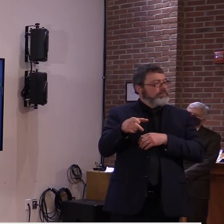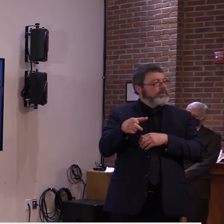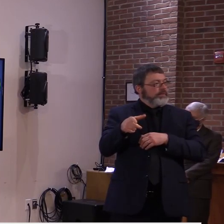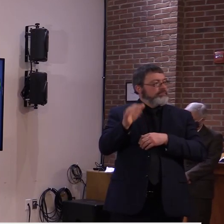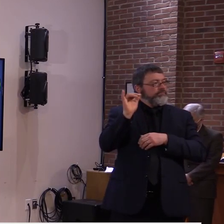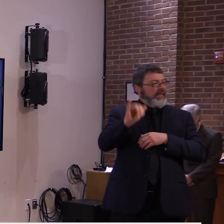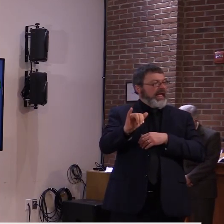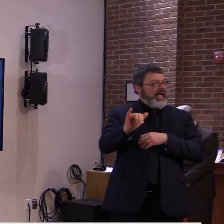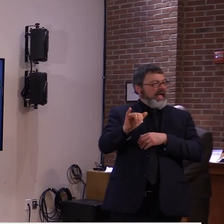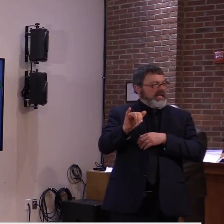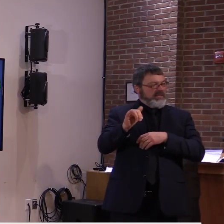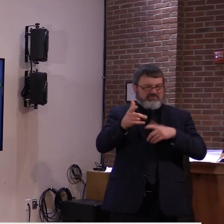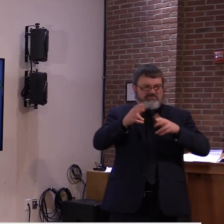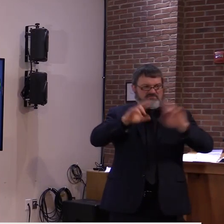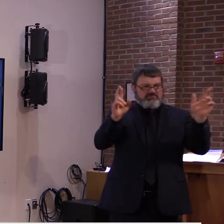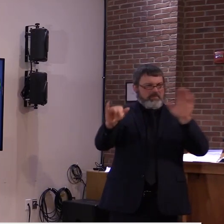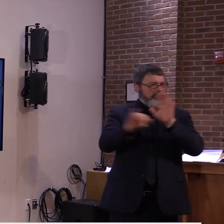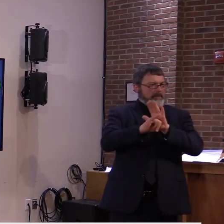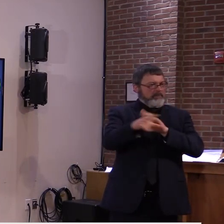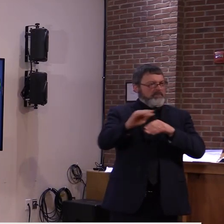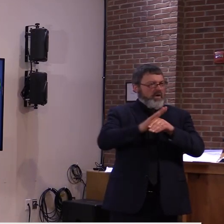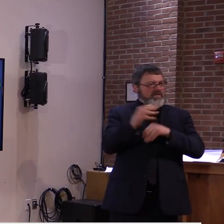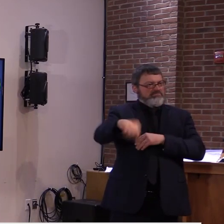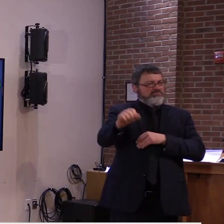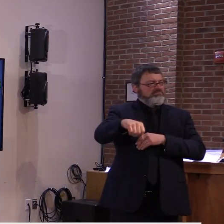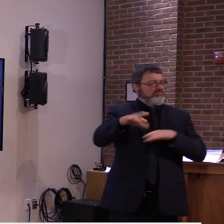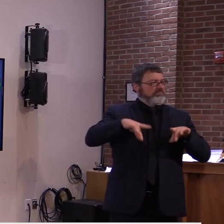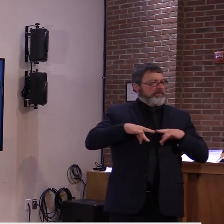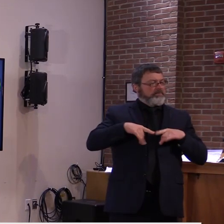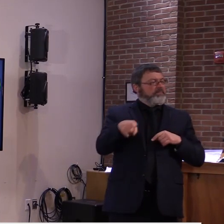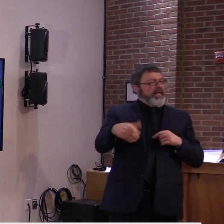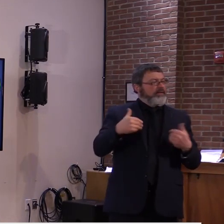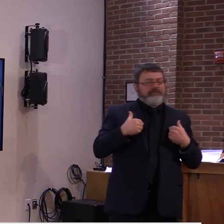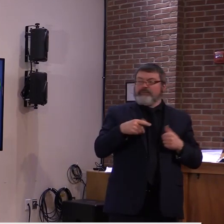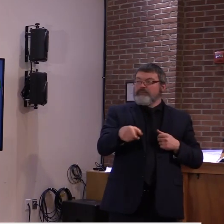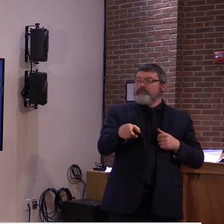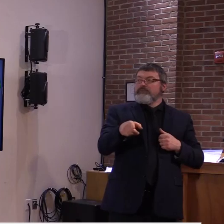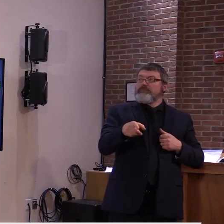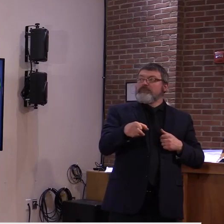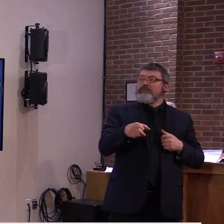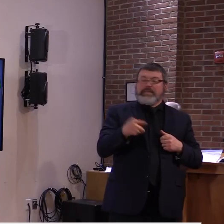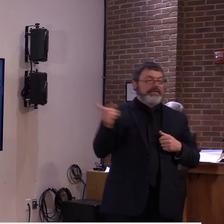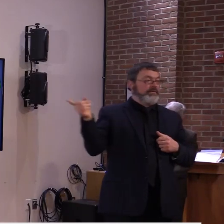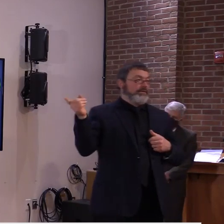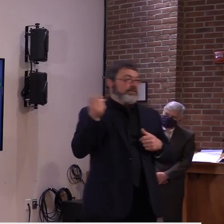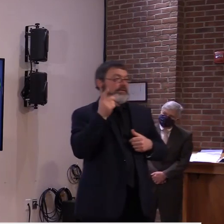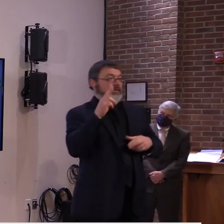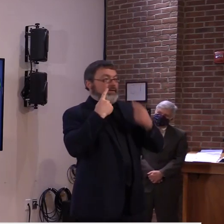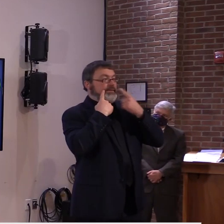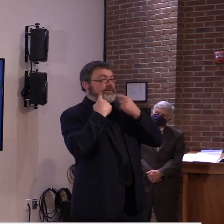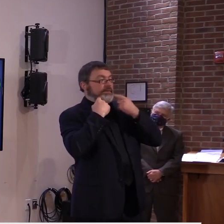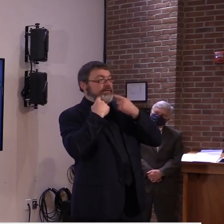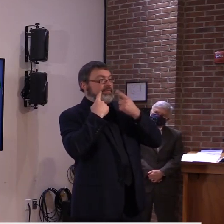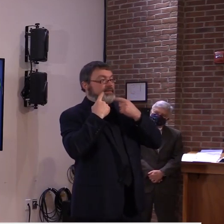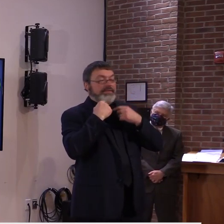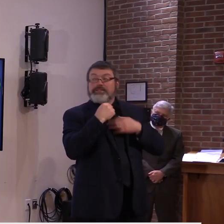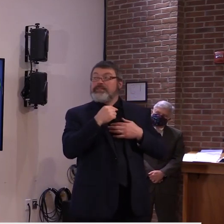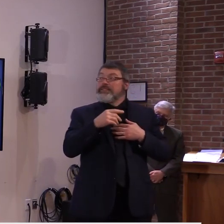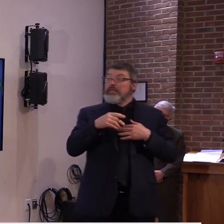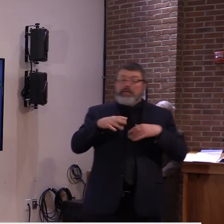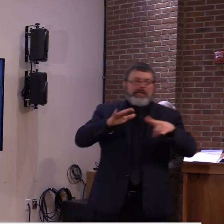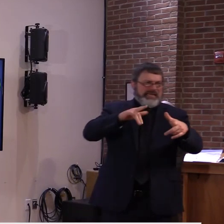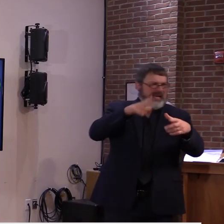responders, but it came over the scanner that the person's age, where they were, and that they